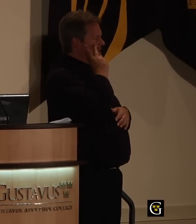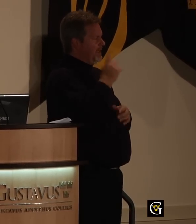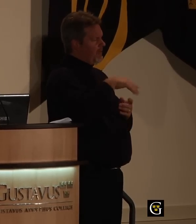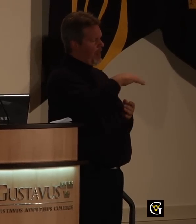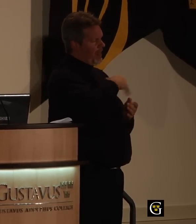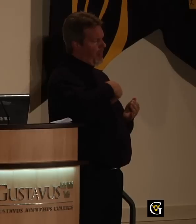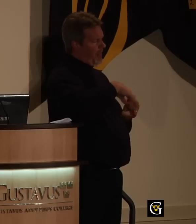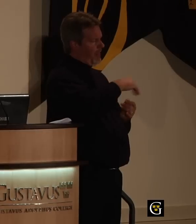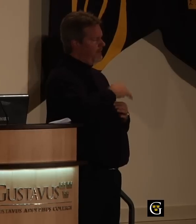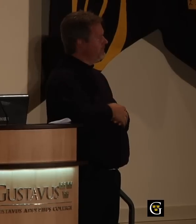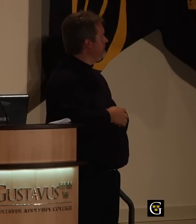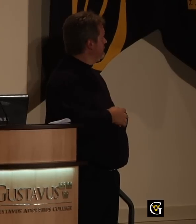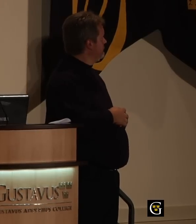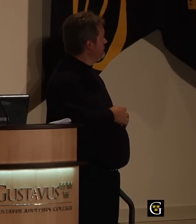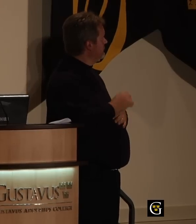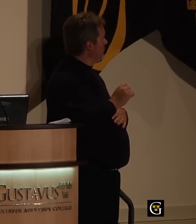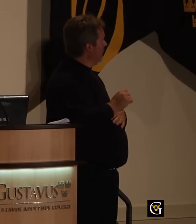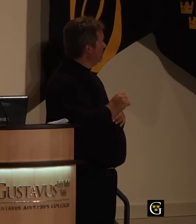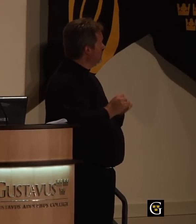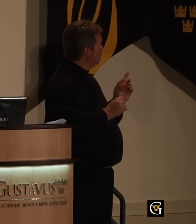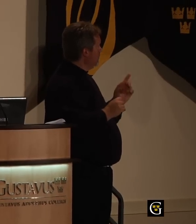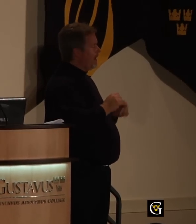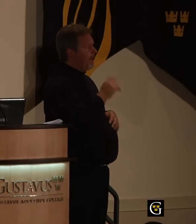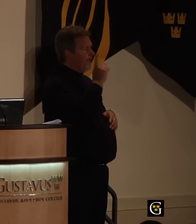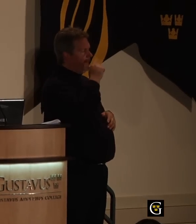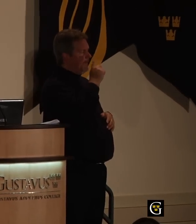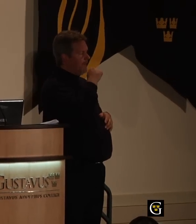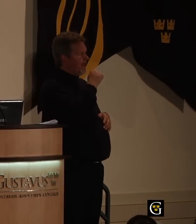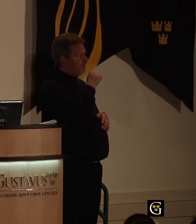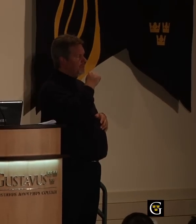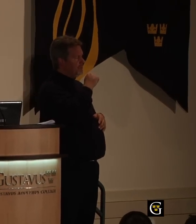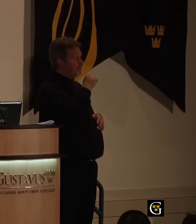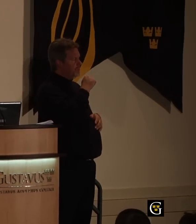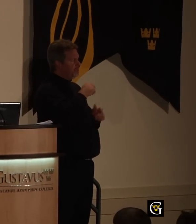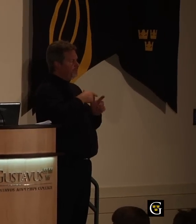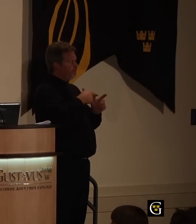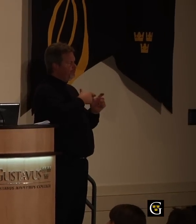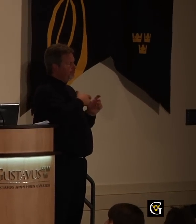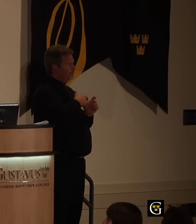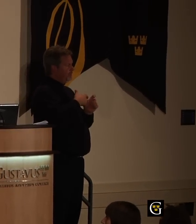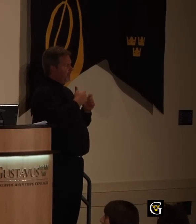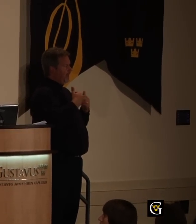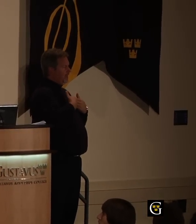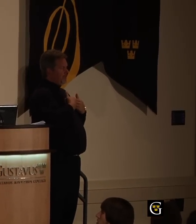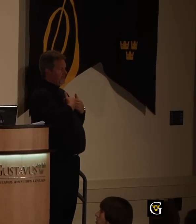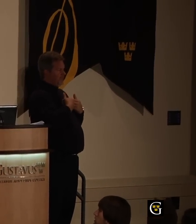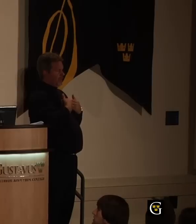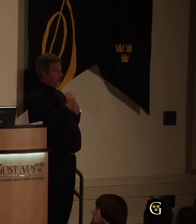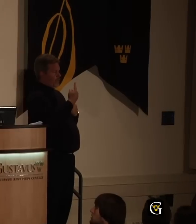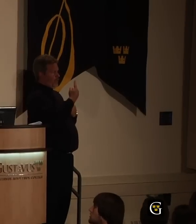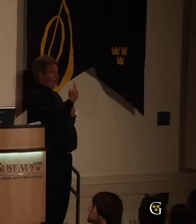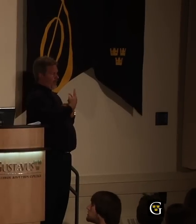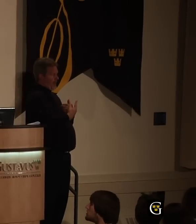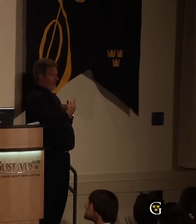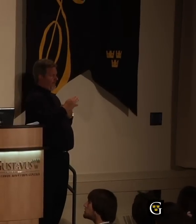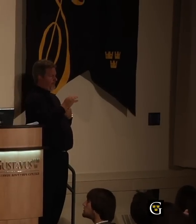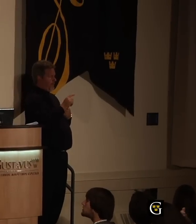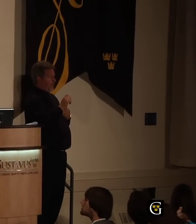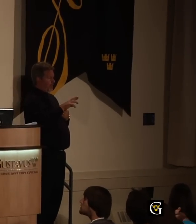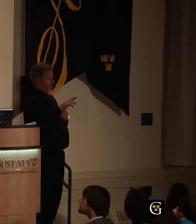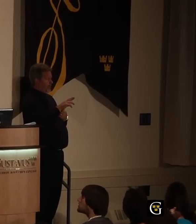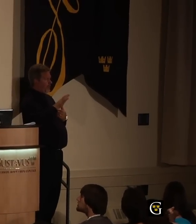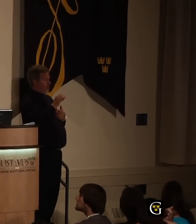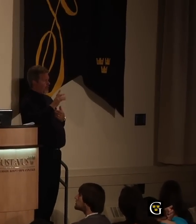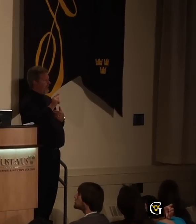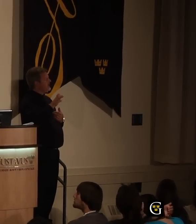Okay? So this mouse has one half its motor cortex. So you know that all